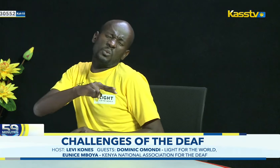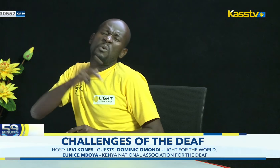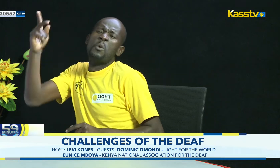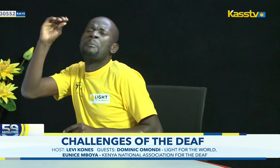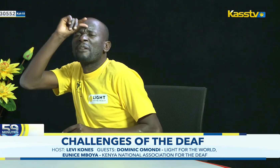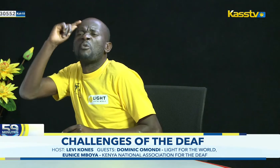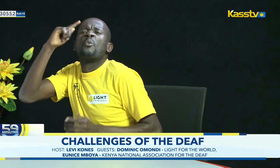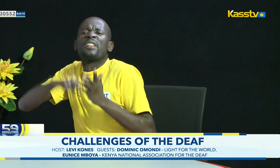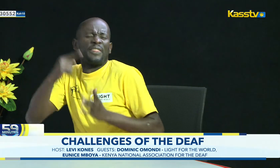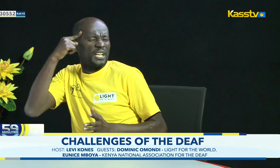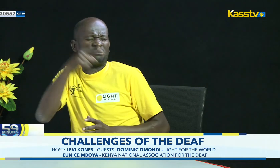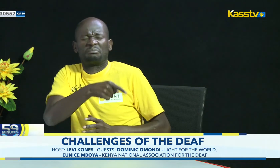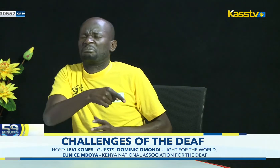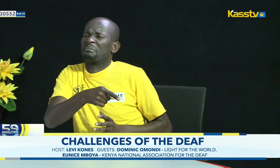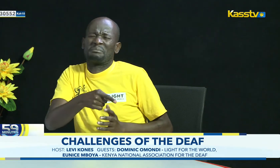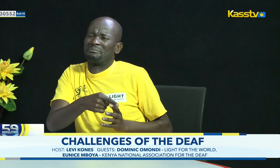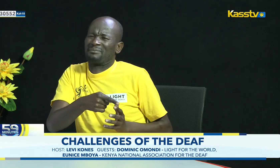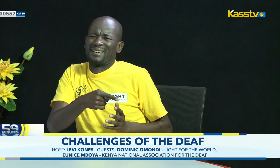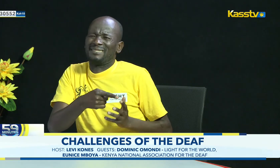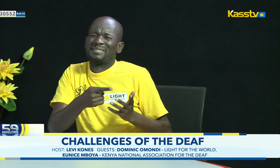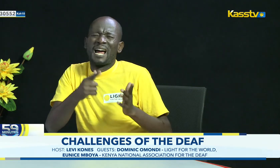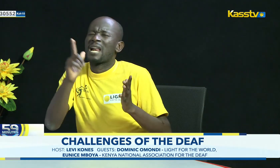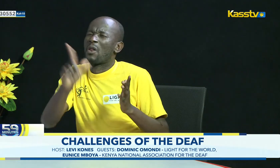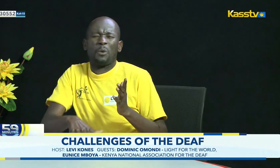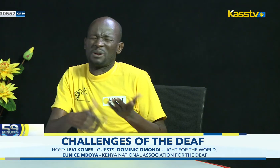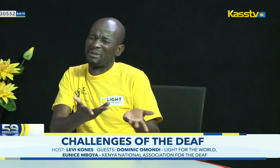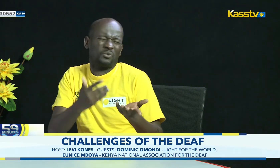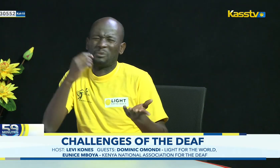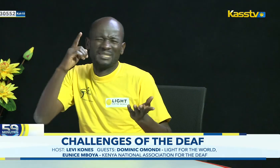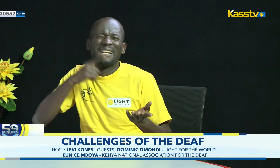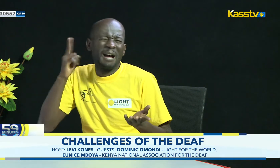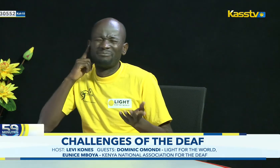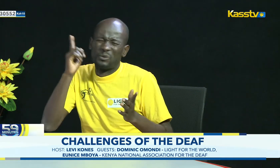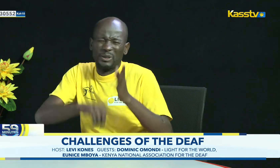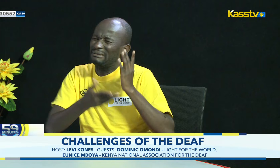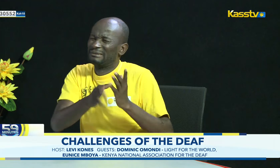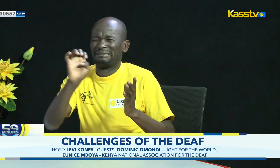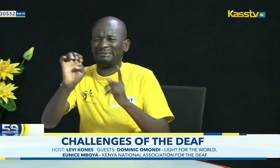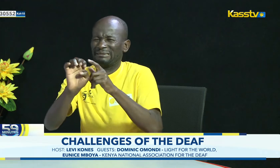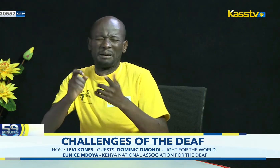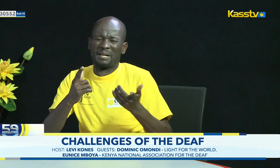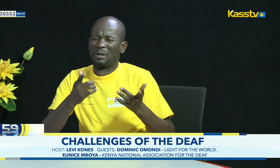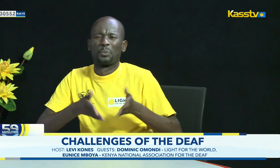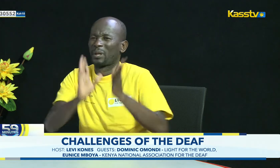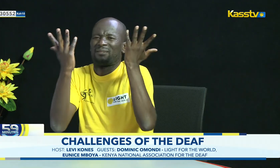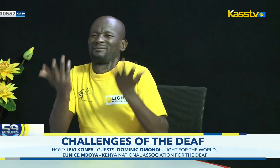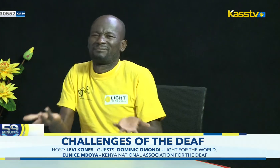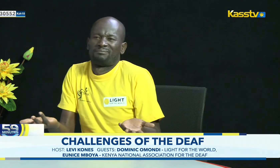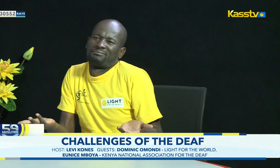will also build up on my esteem and social perception about the deaf persons, right? If we keep on